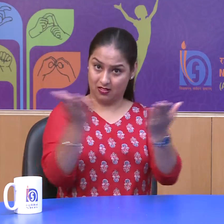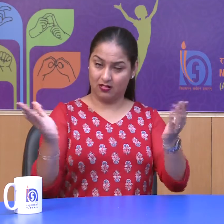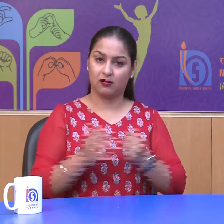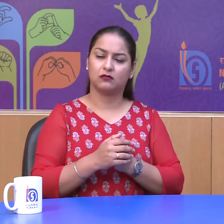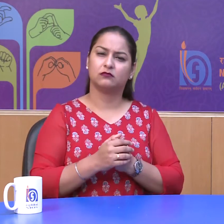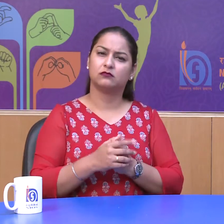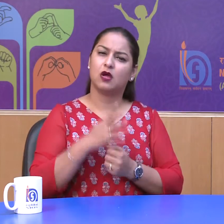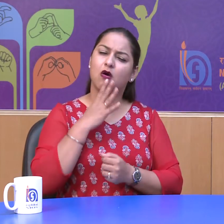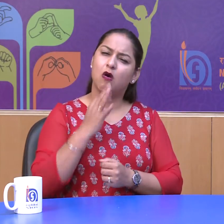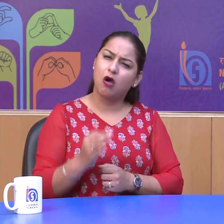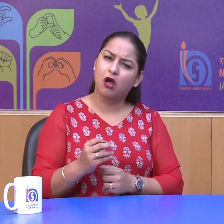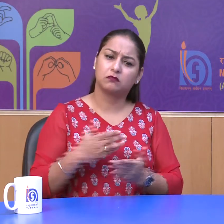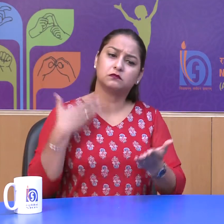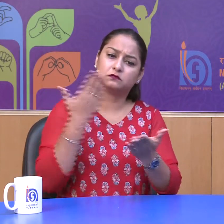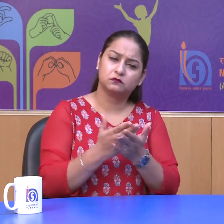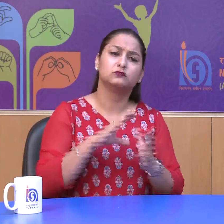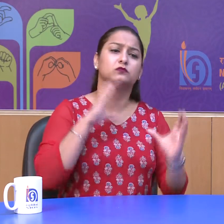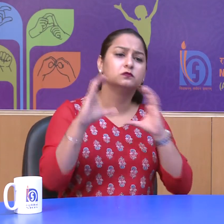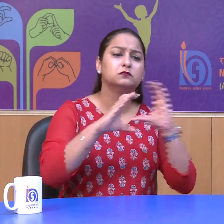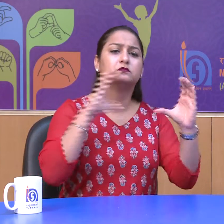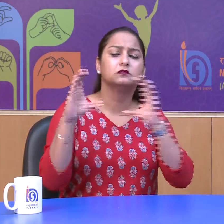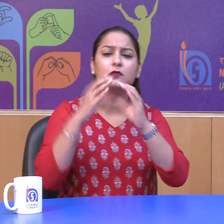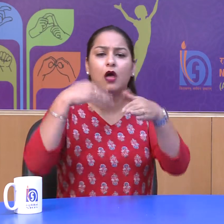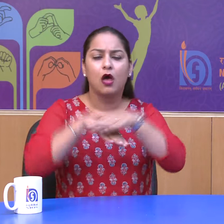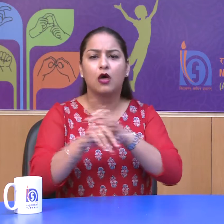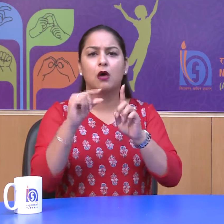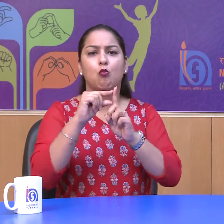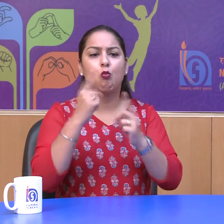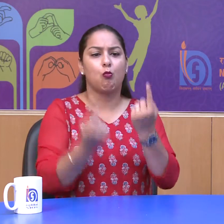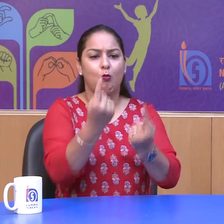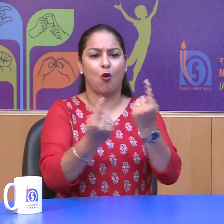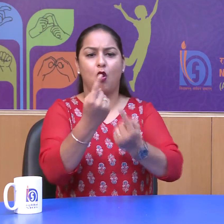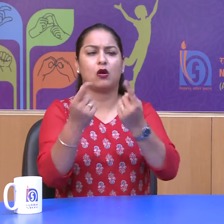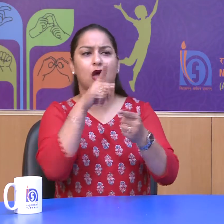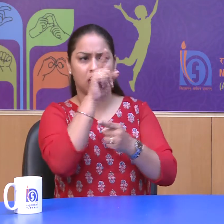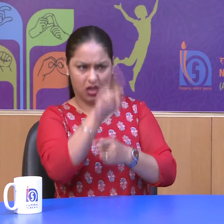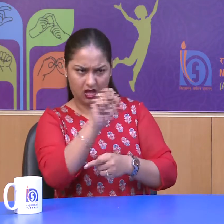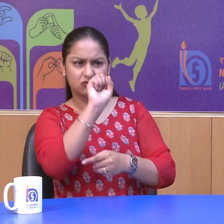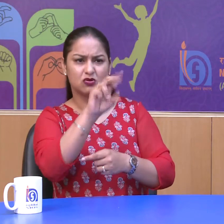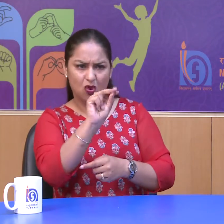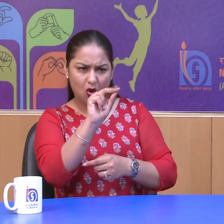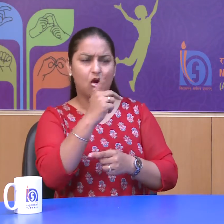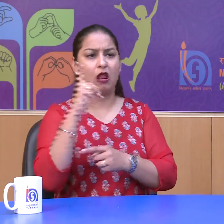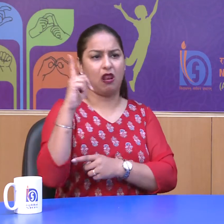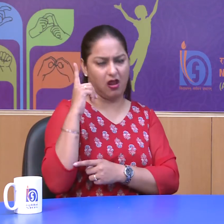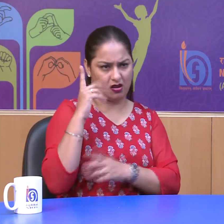quite often enter into discussion on political parties, leaders, and